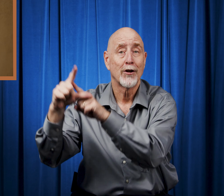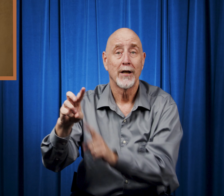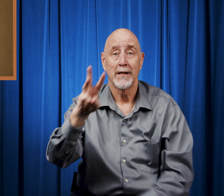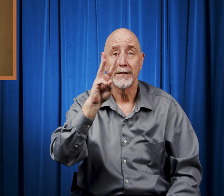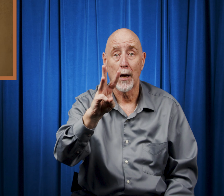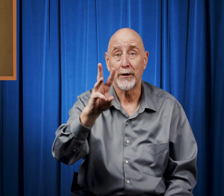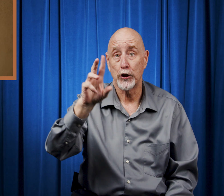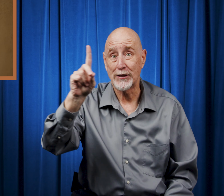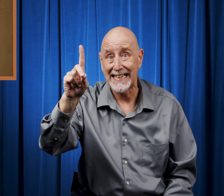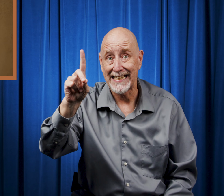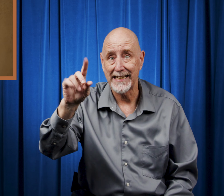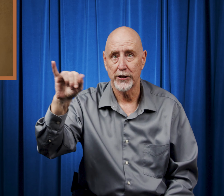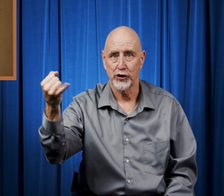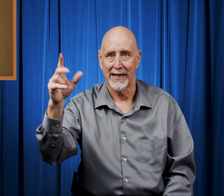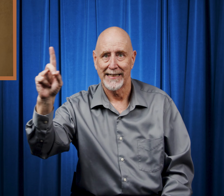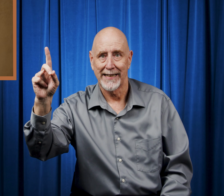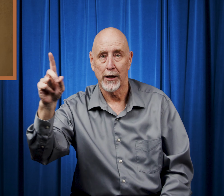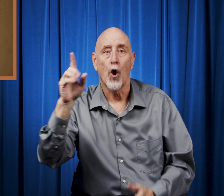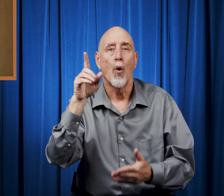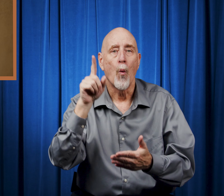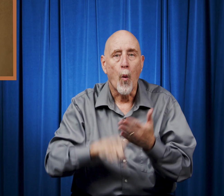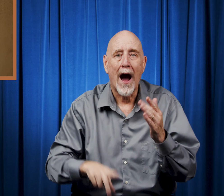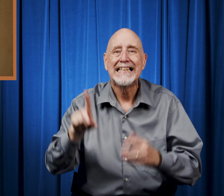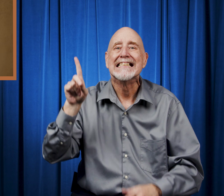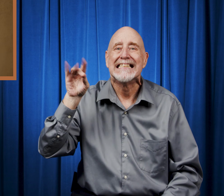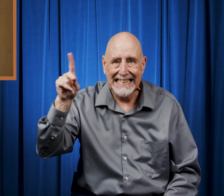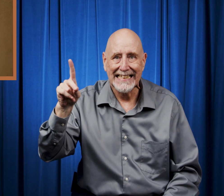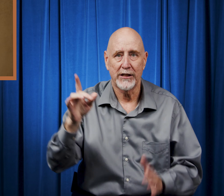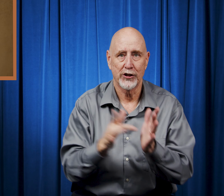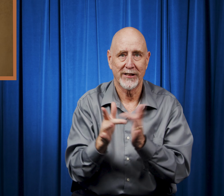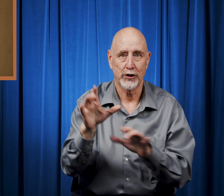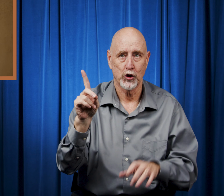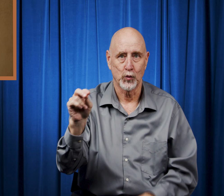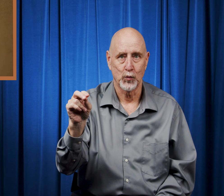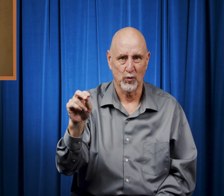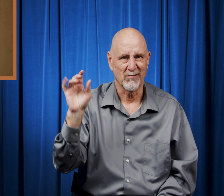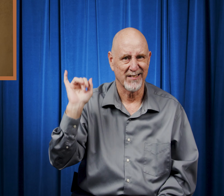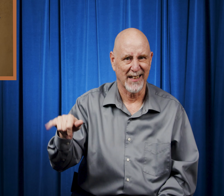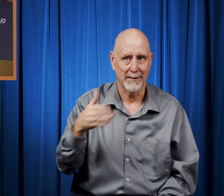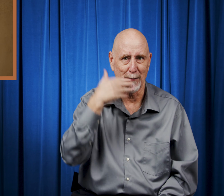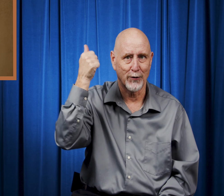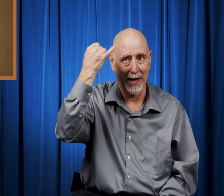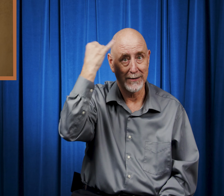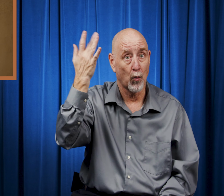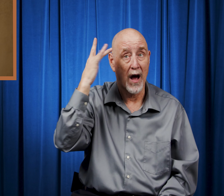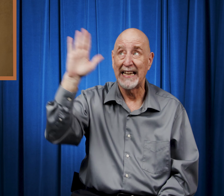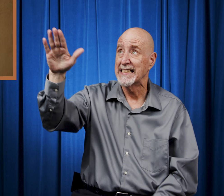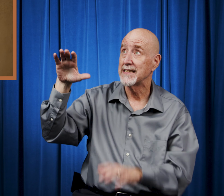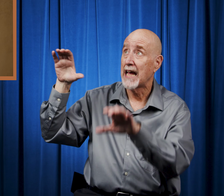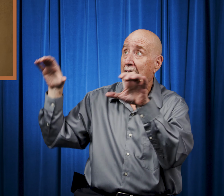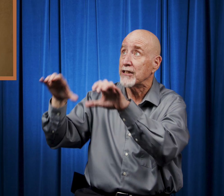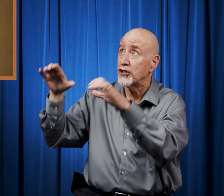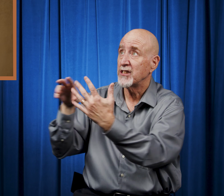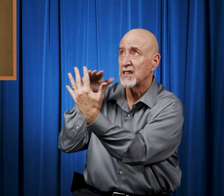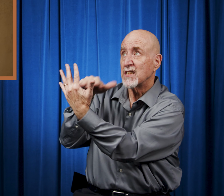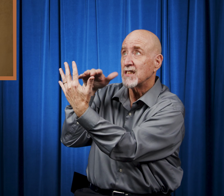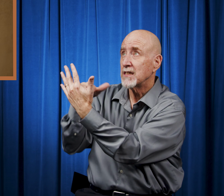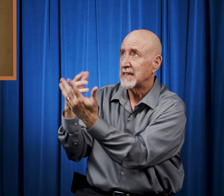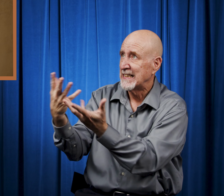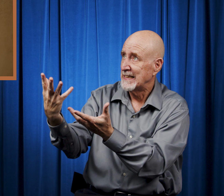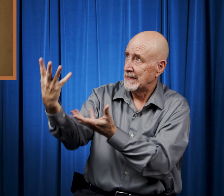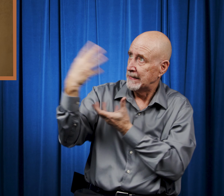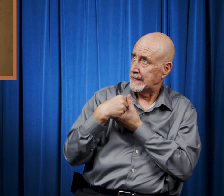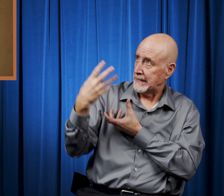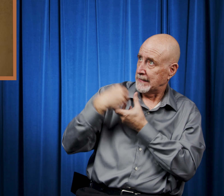better acronym would be WDJD. What did Jesus do? Because if we simply study his actions